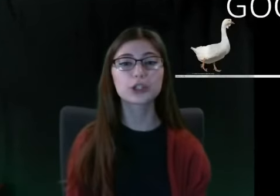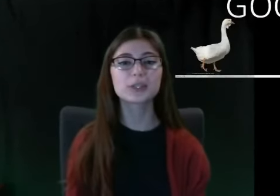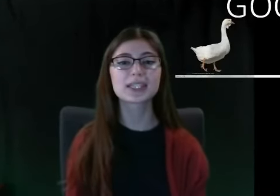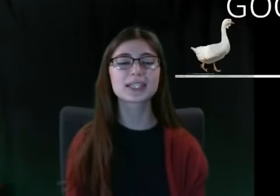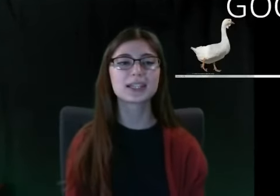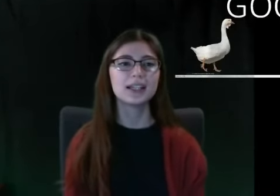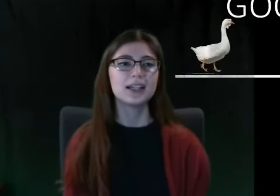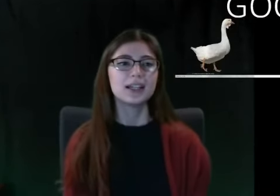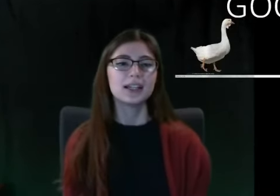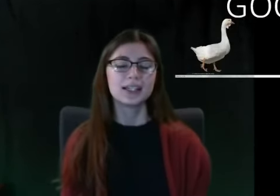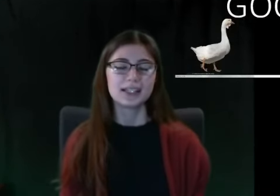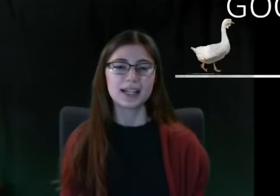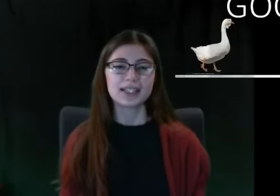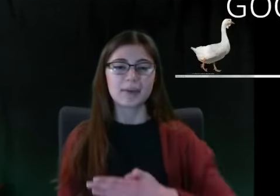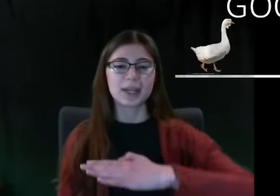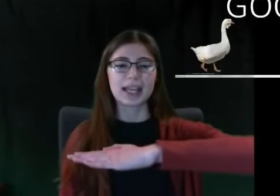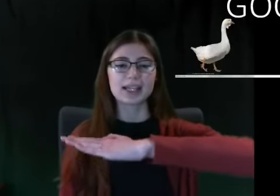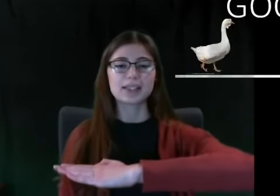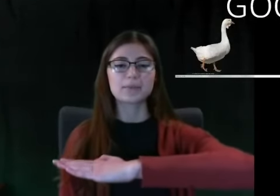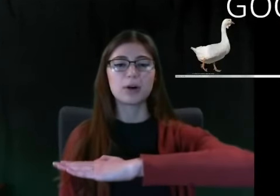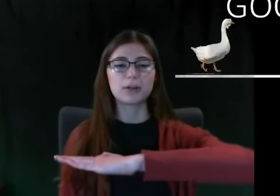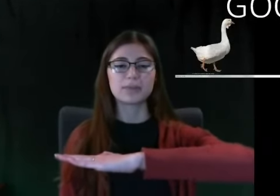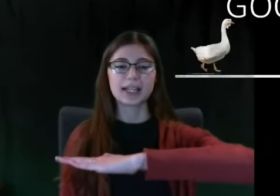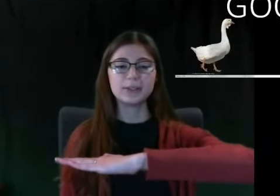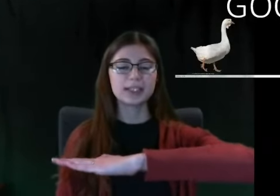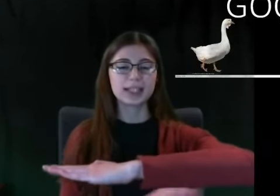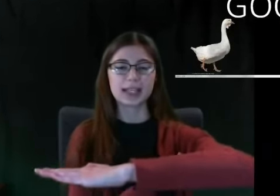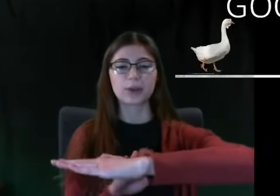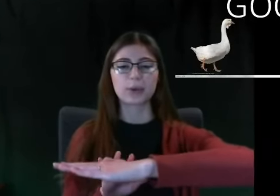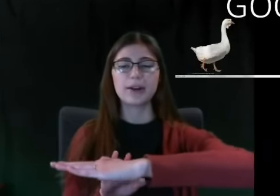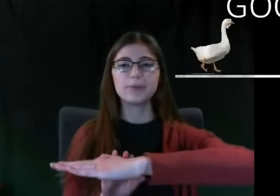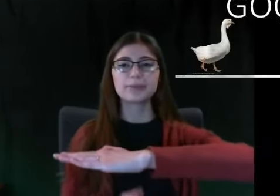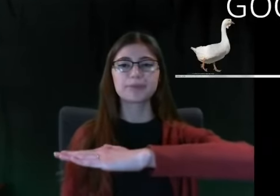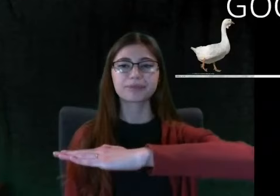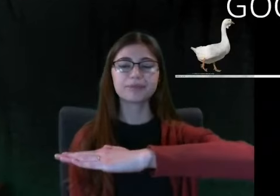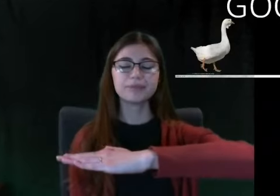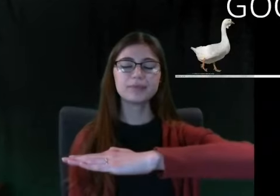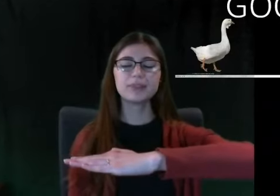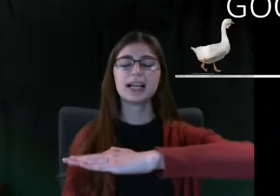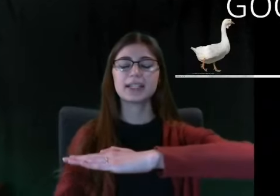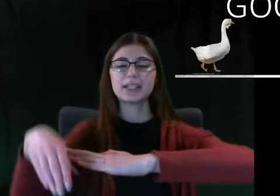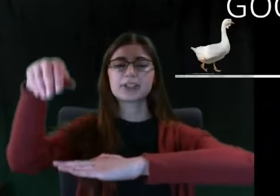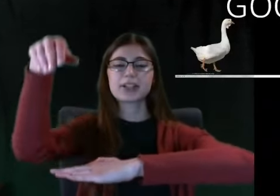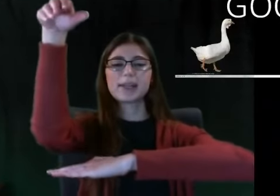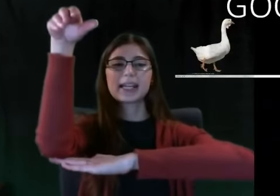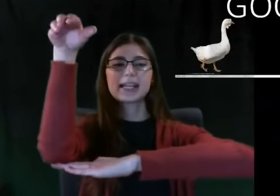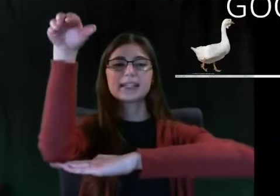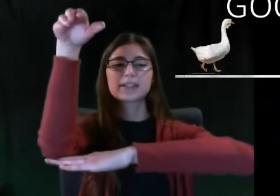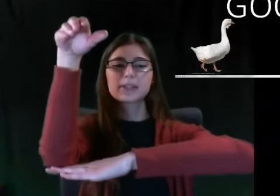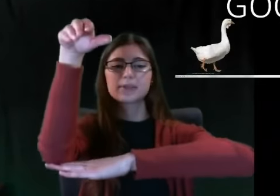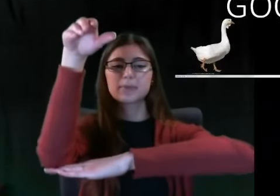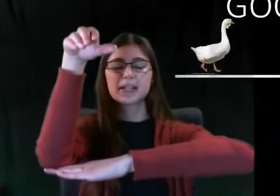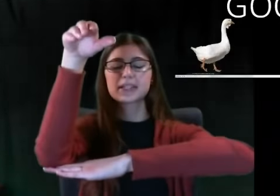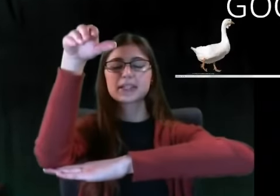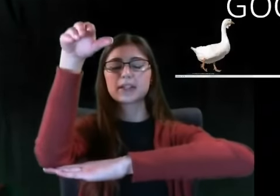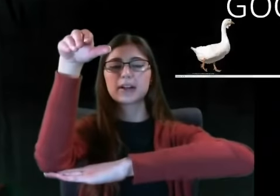Goose. Non-dominant hand palm down like the ground. And then your dominant hand is going to rest your elbow